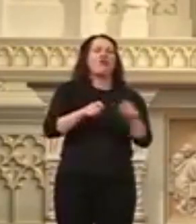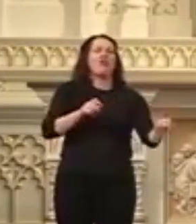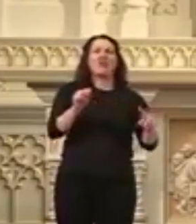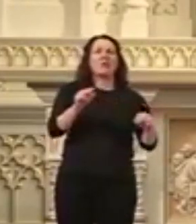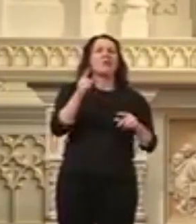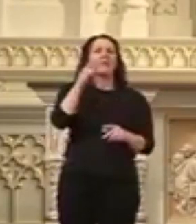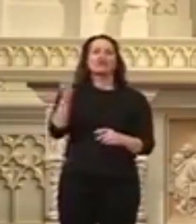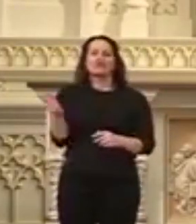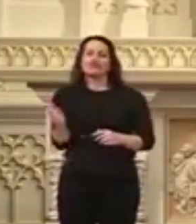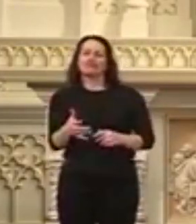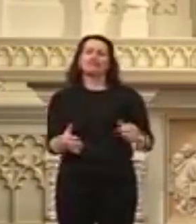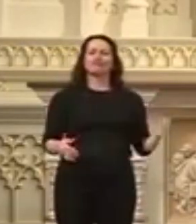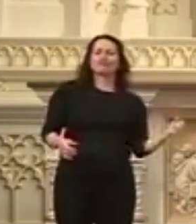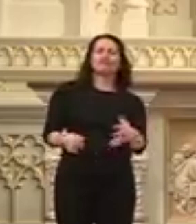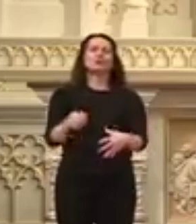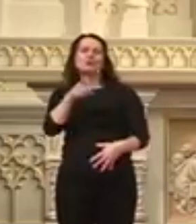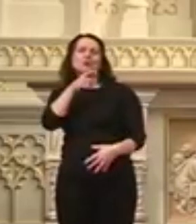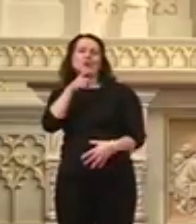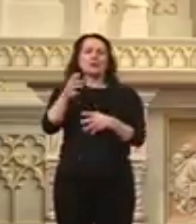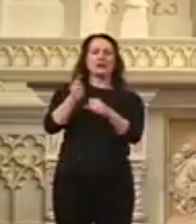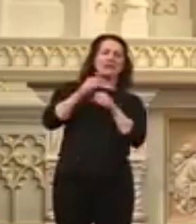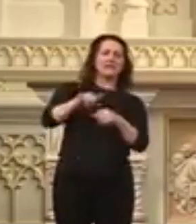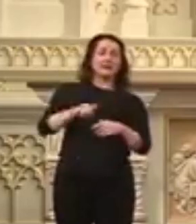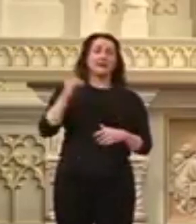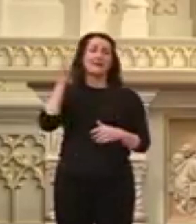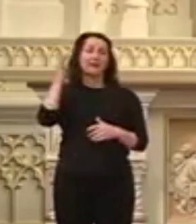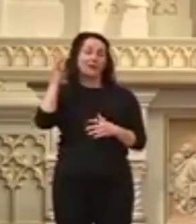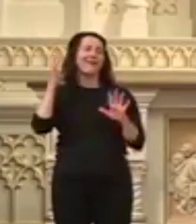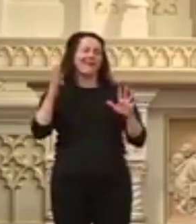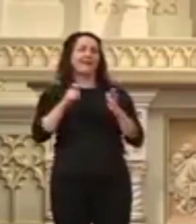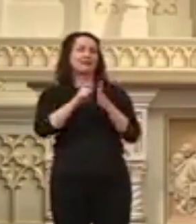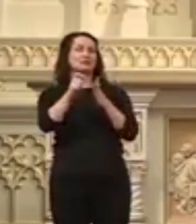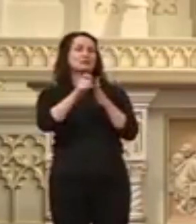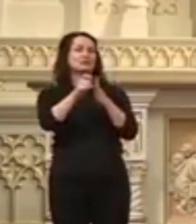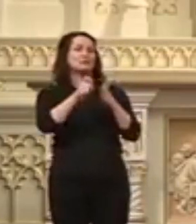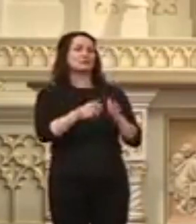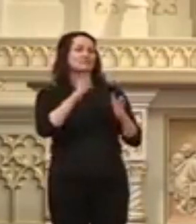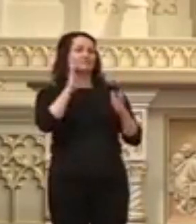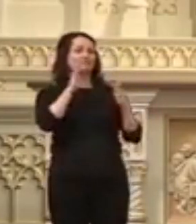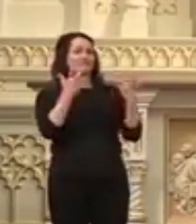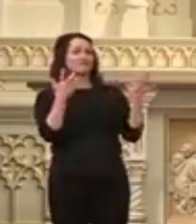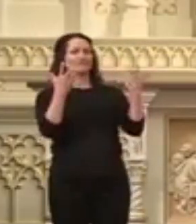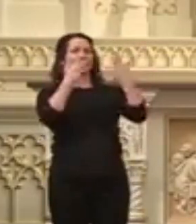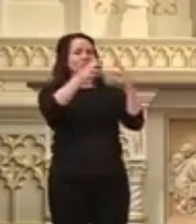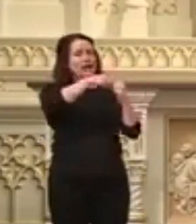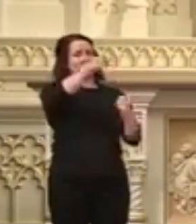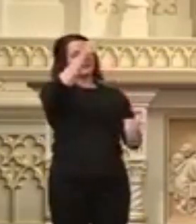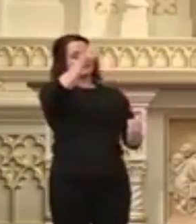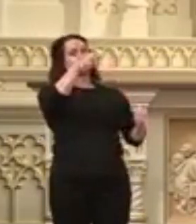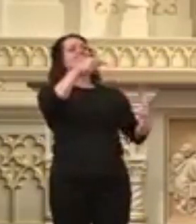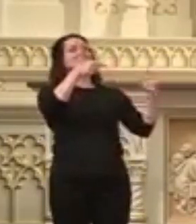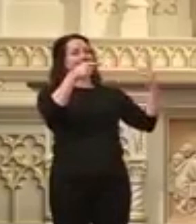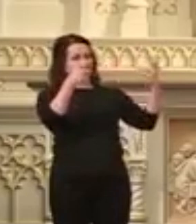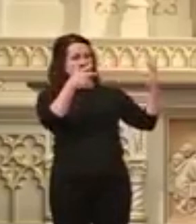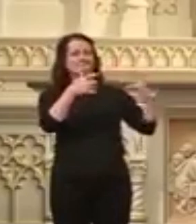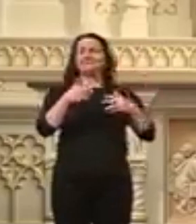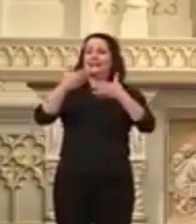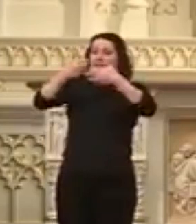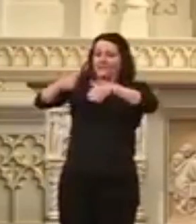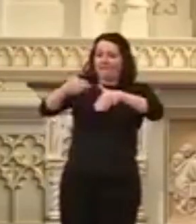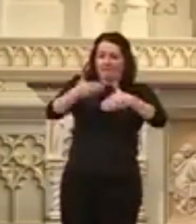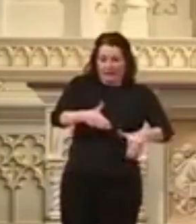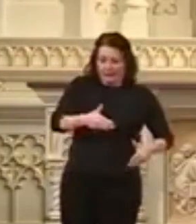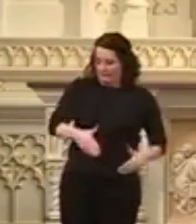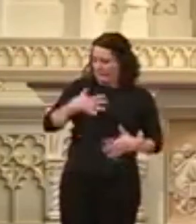it will be, in order that the passage of Scripture might be fulfilled that says, they divided my garments among